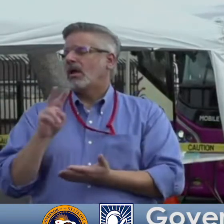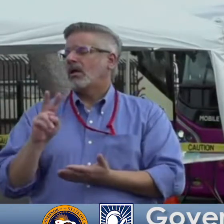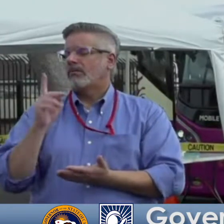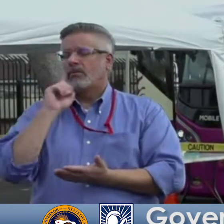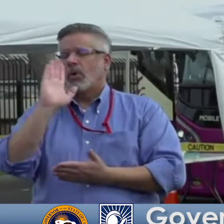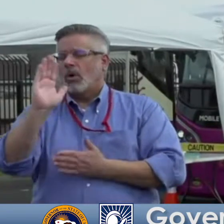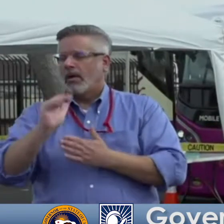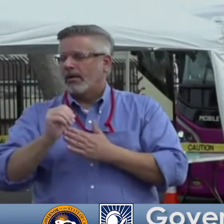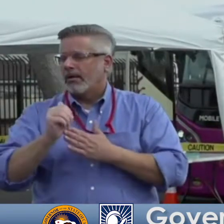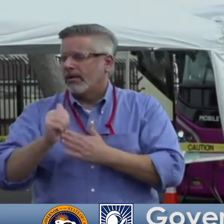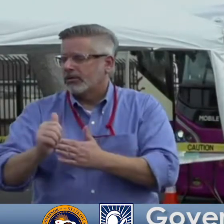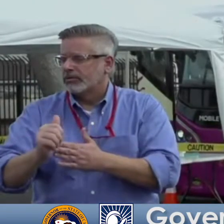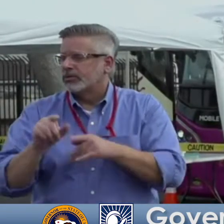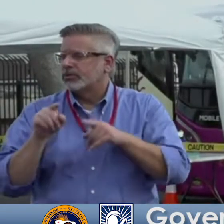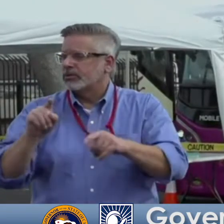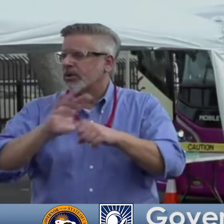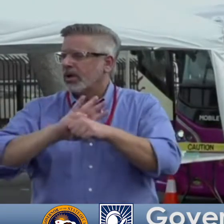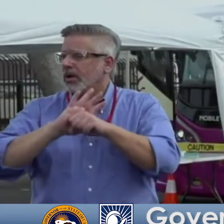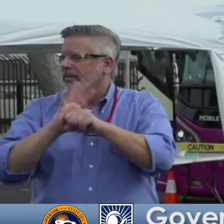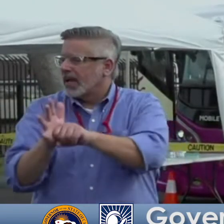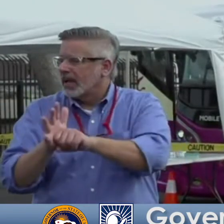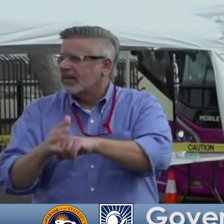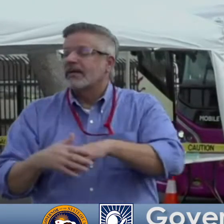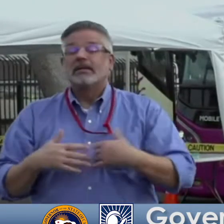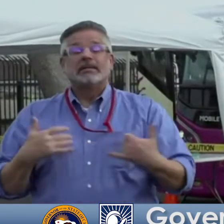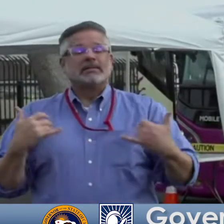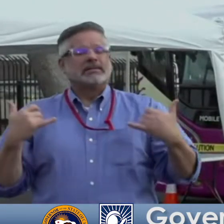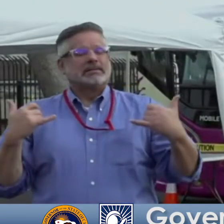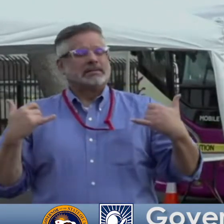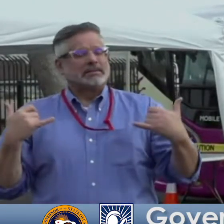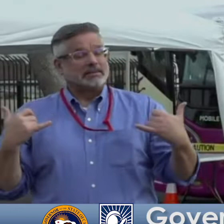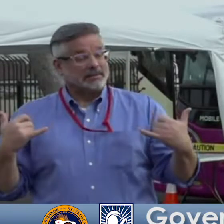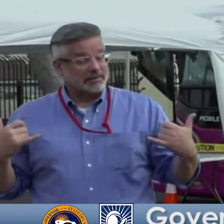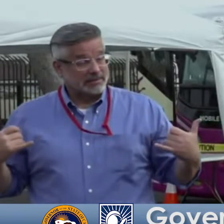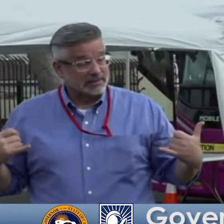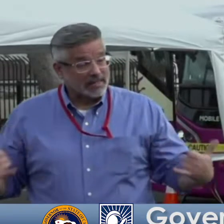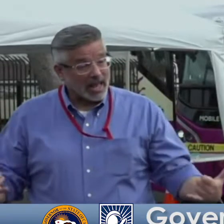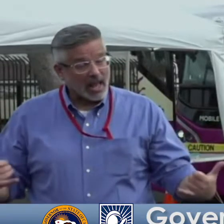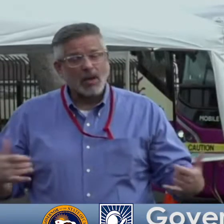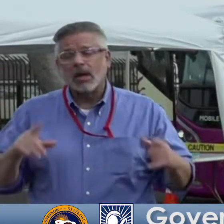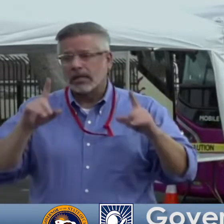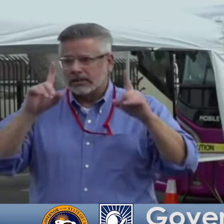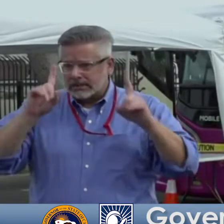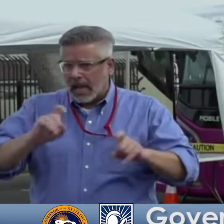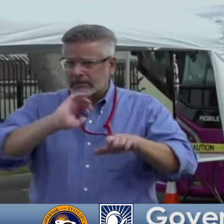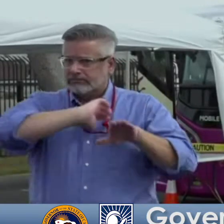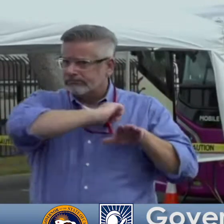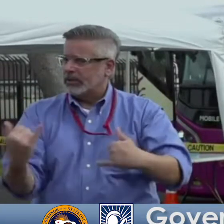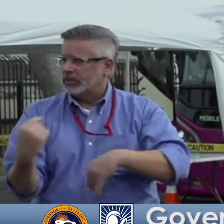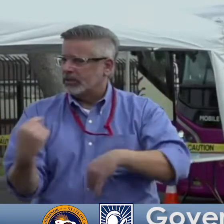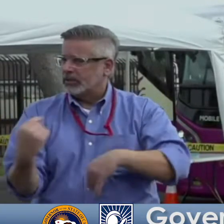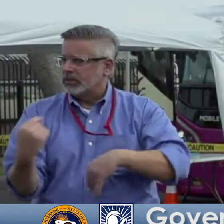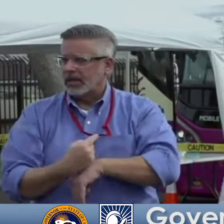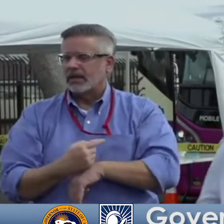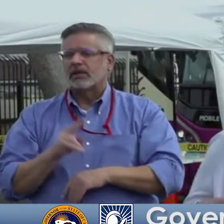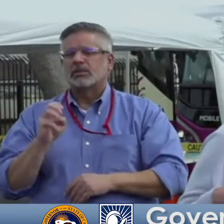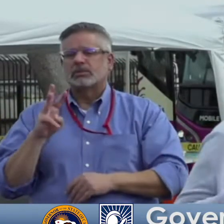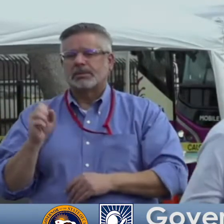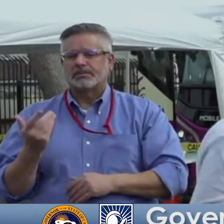your leadership during the pandemic. Now, as we try to get these testing sites up, thank you for being here,